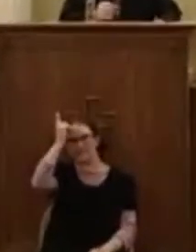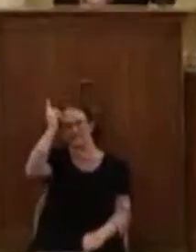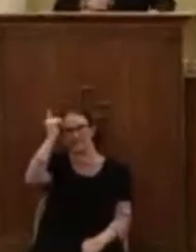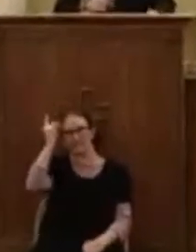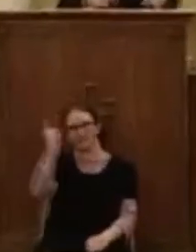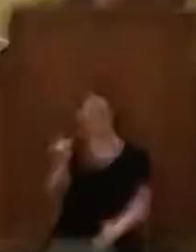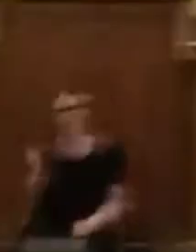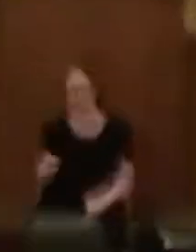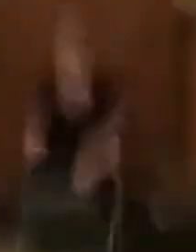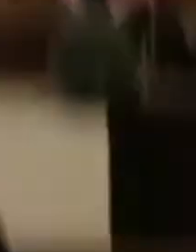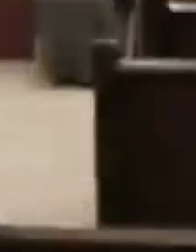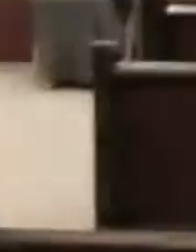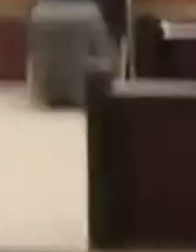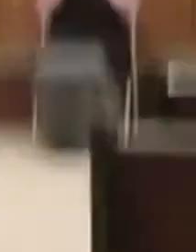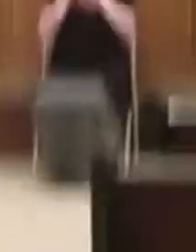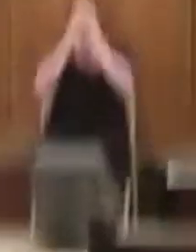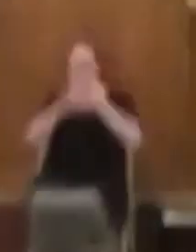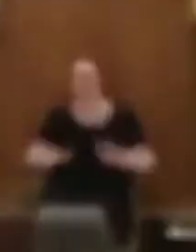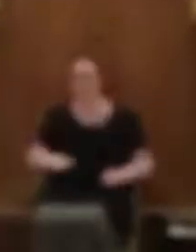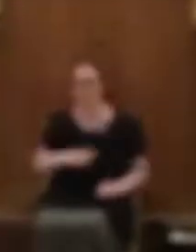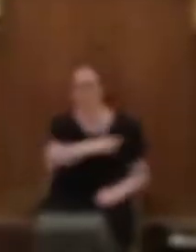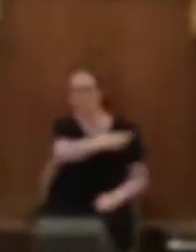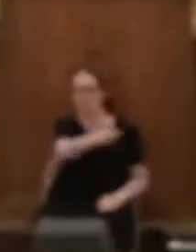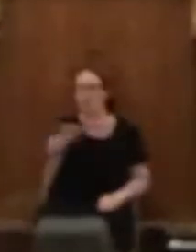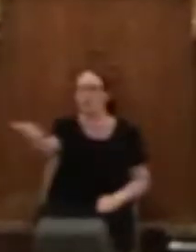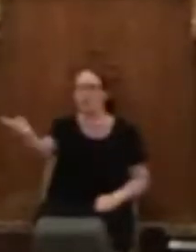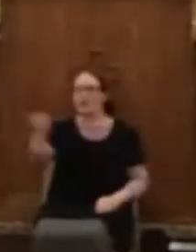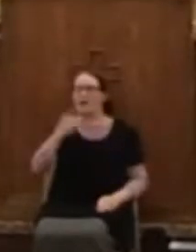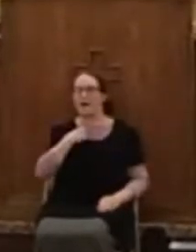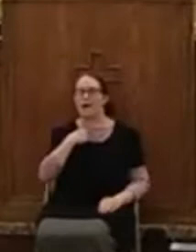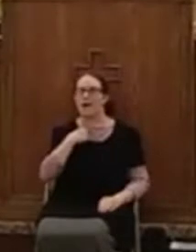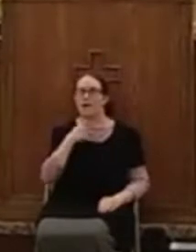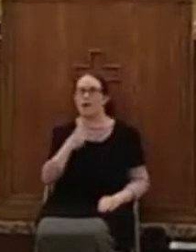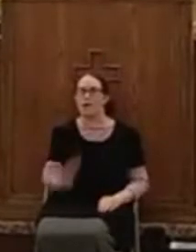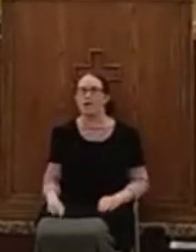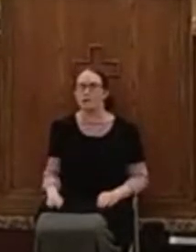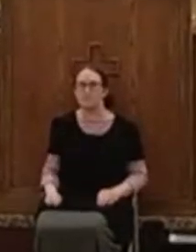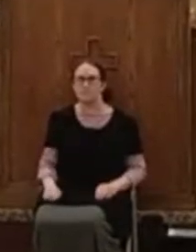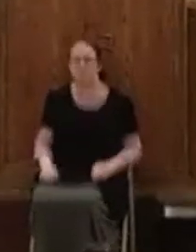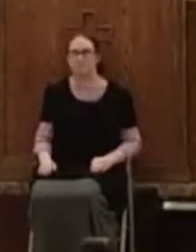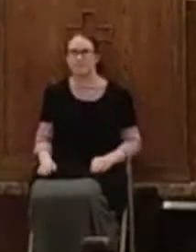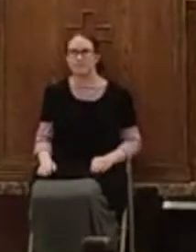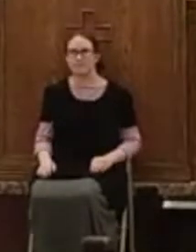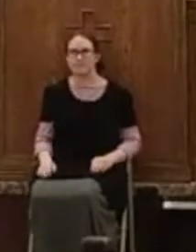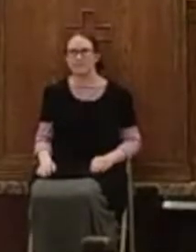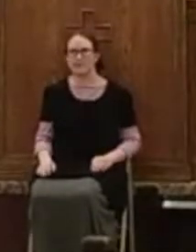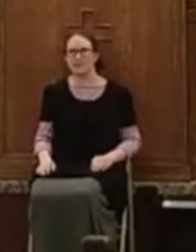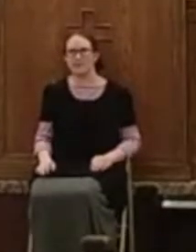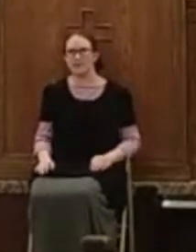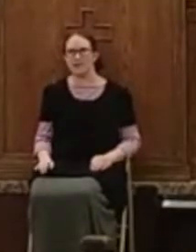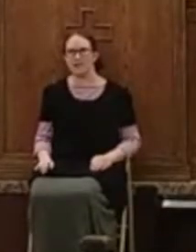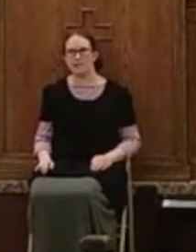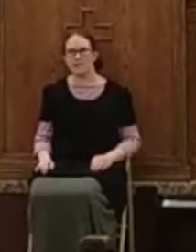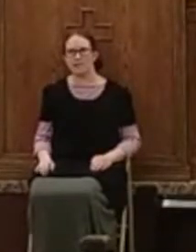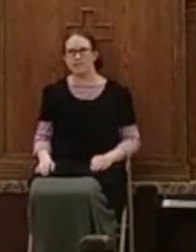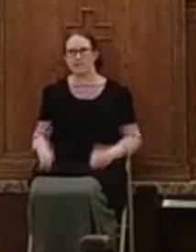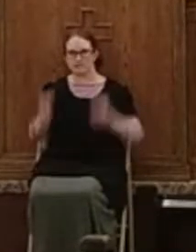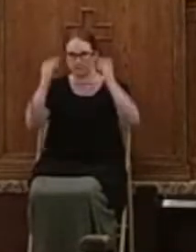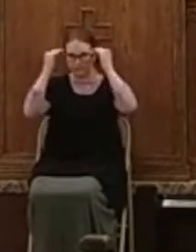praise God, of how blessed you and I are. Amen. The